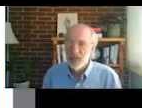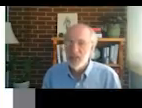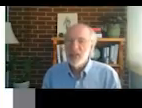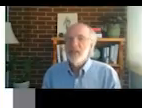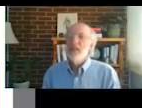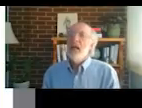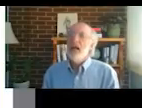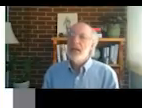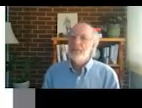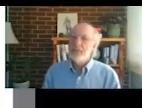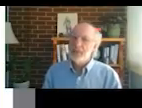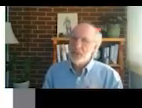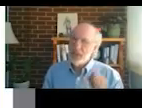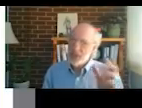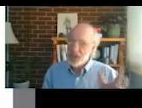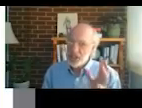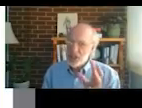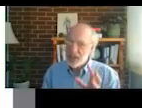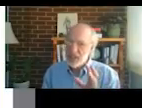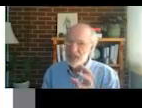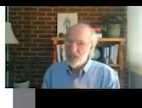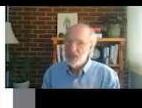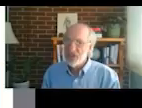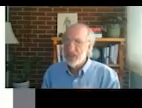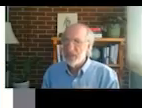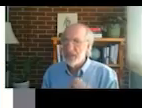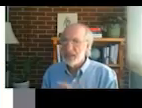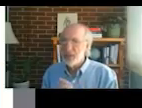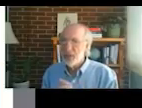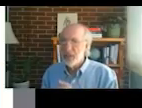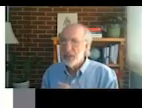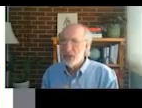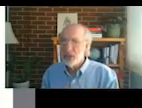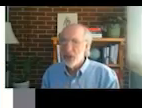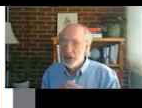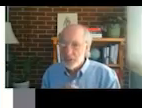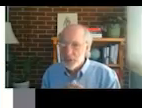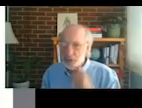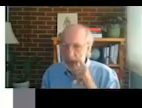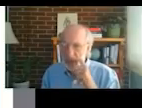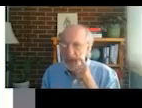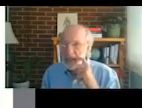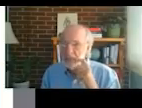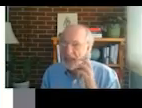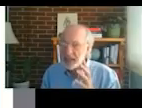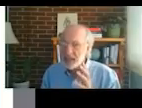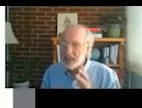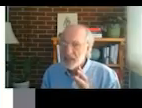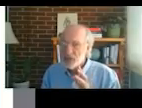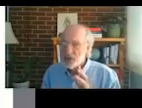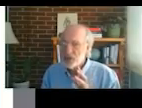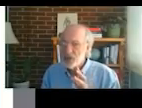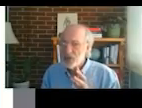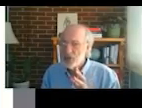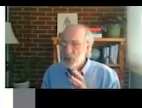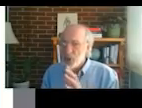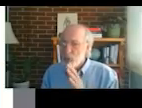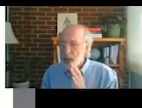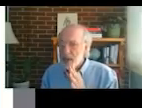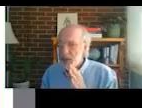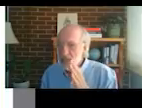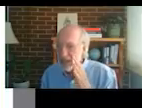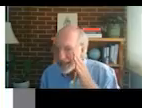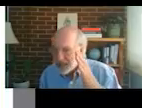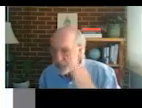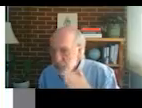point. So these changes in conditions that affect motivation are important, and paying attention to